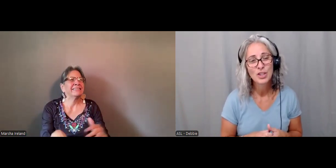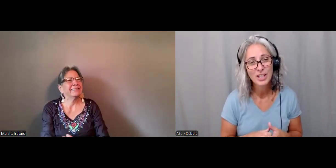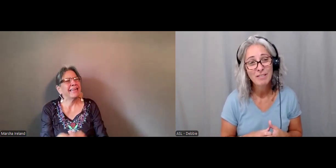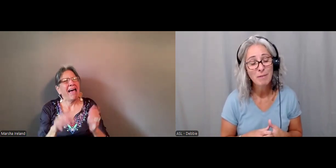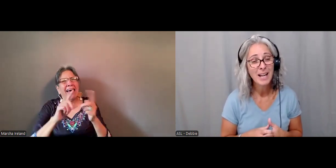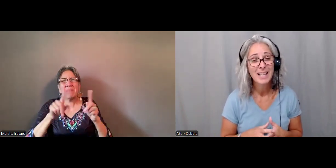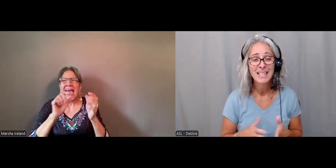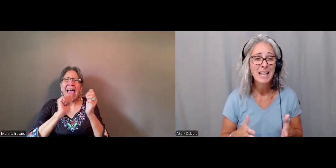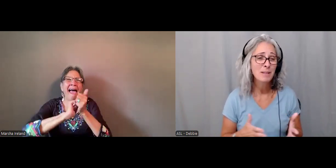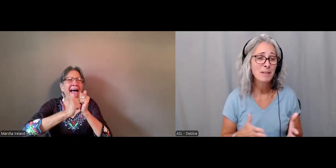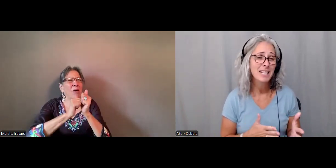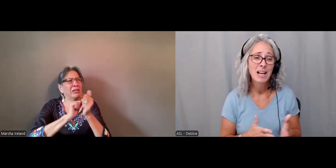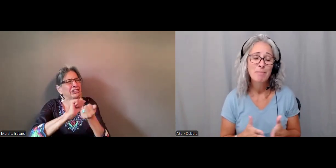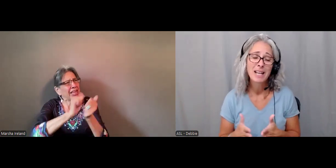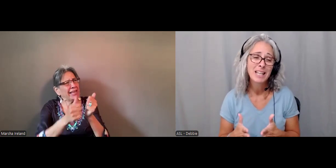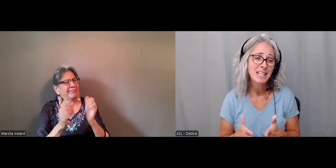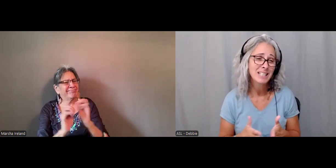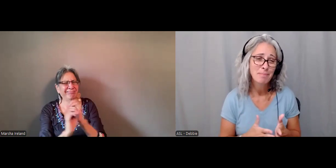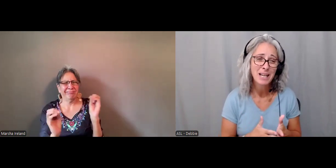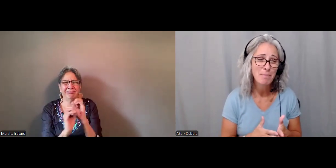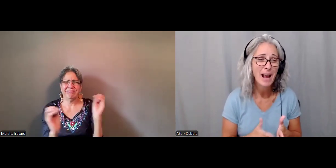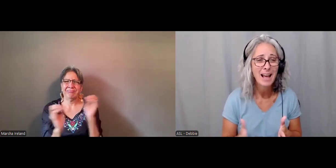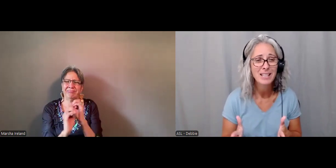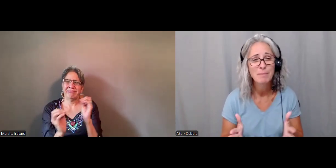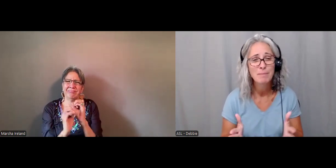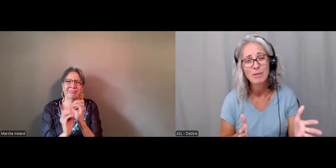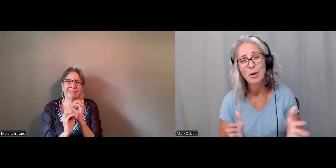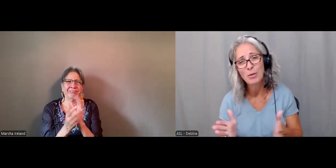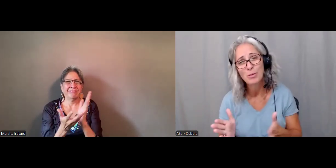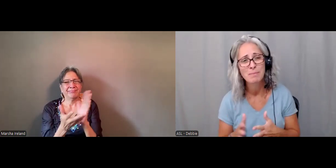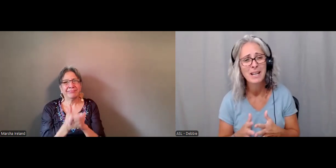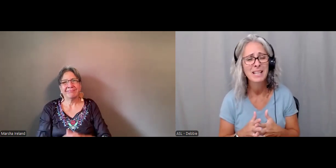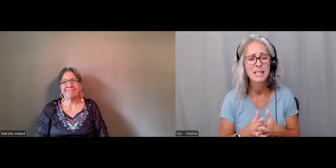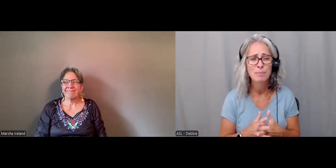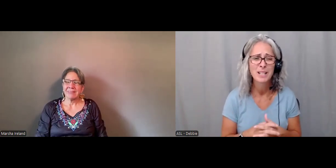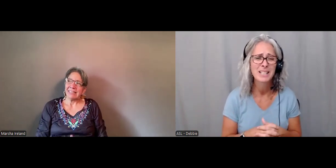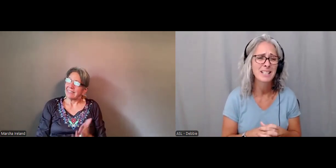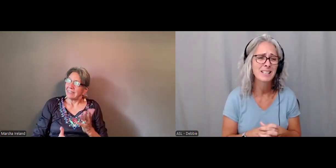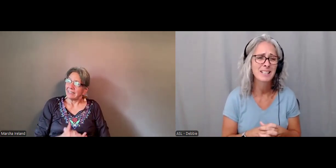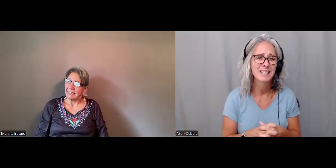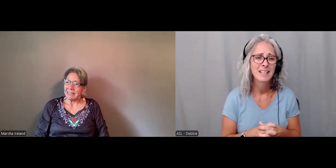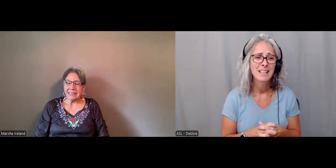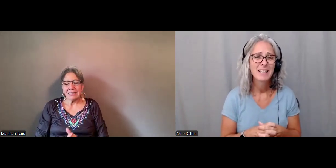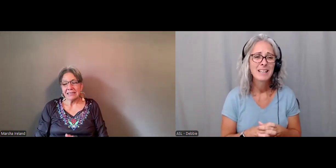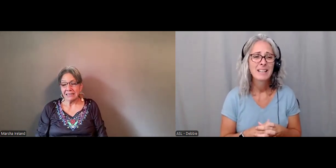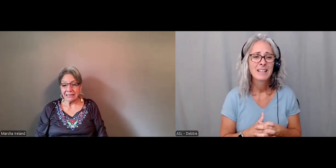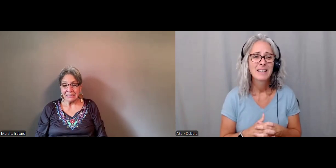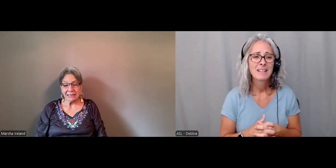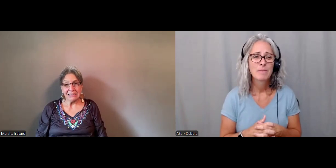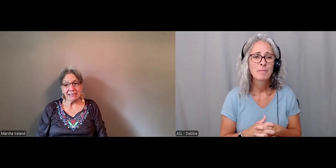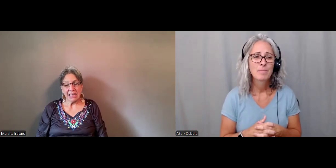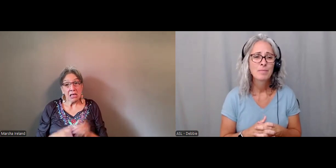This journey of mine has led me down many paths, many roads, many experiences.